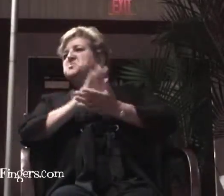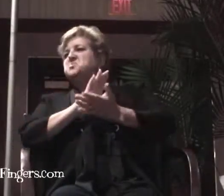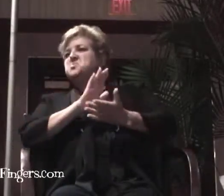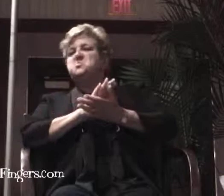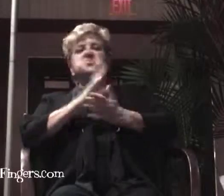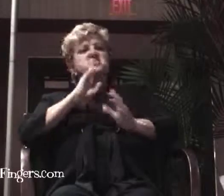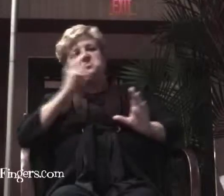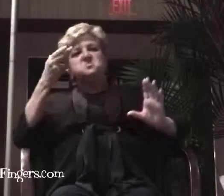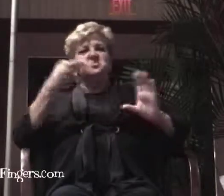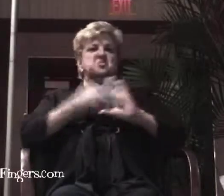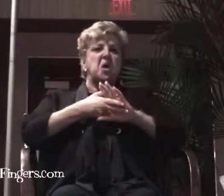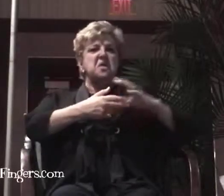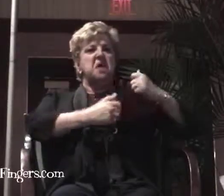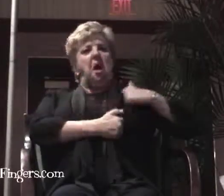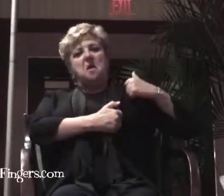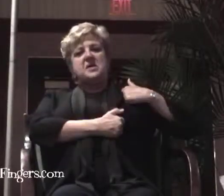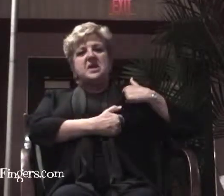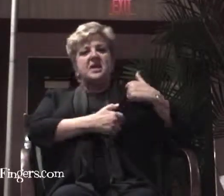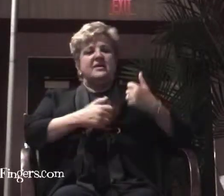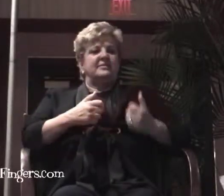damn. They did not care.